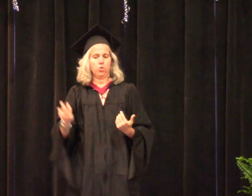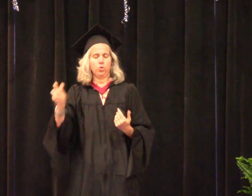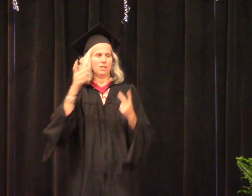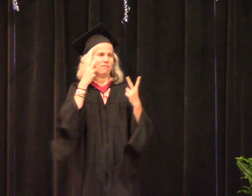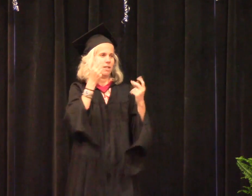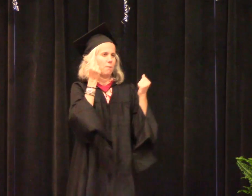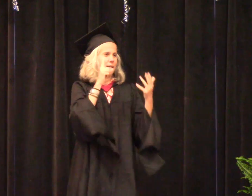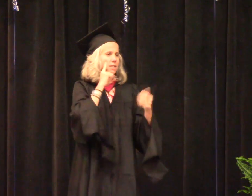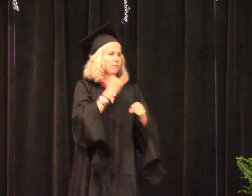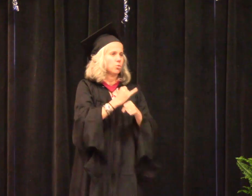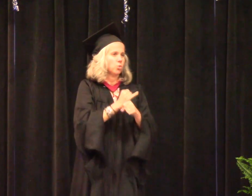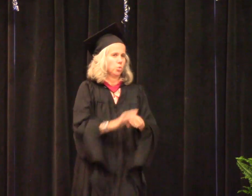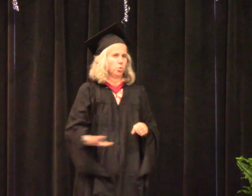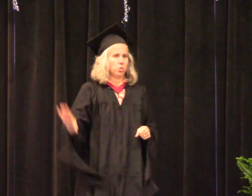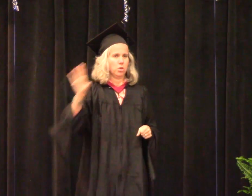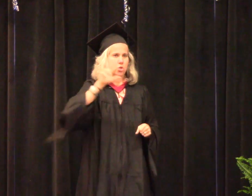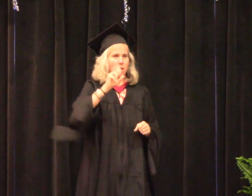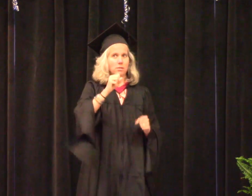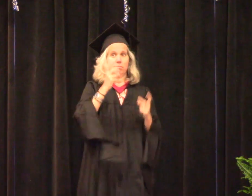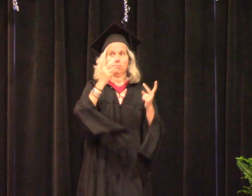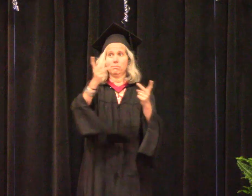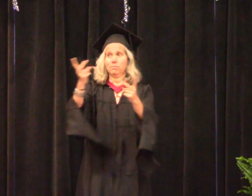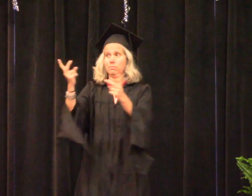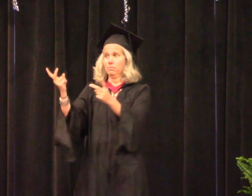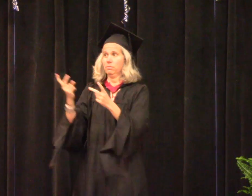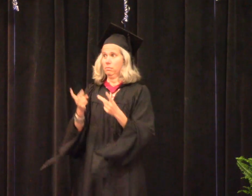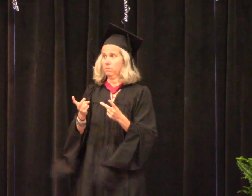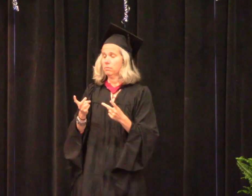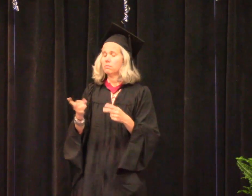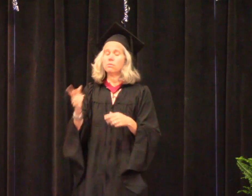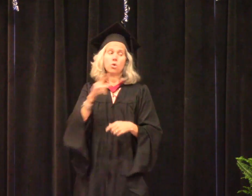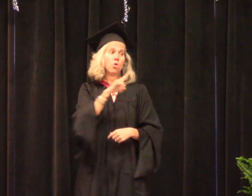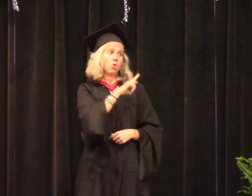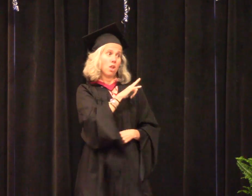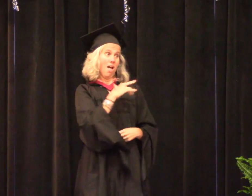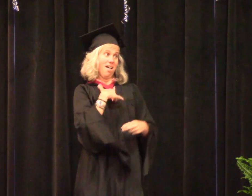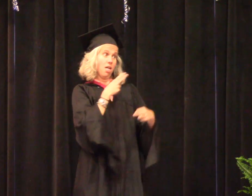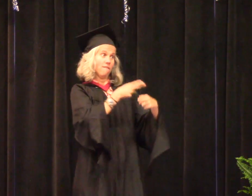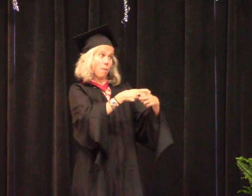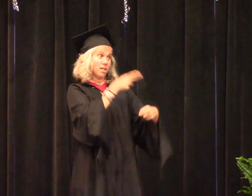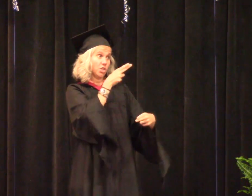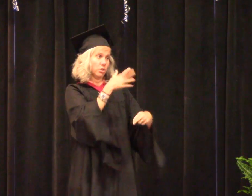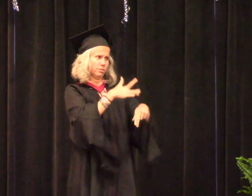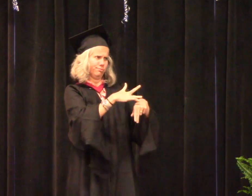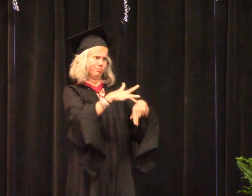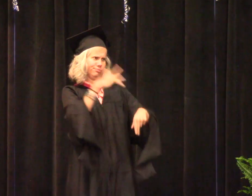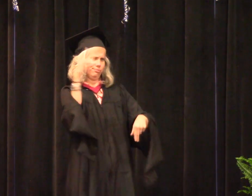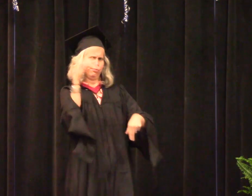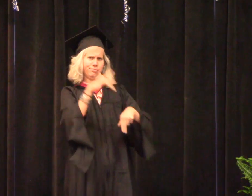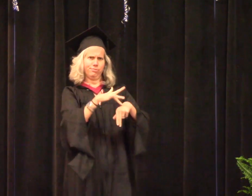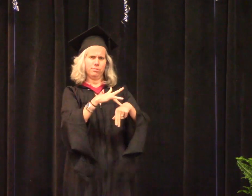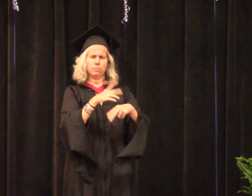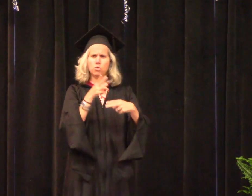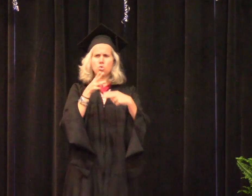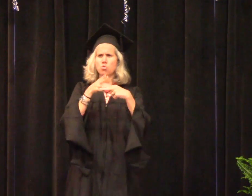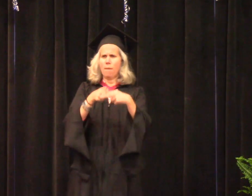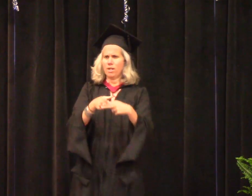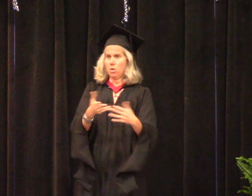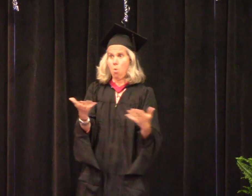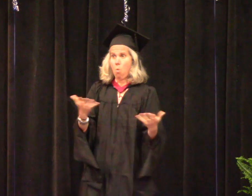Moving on to competence and competency, I've been fortunate to visit many schools for the deaf around the country, and